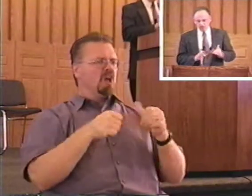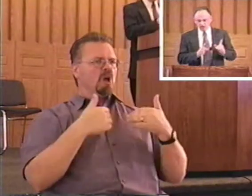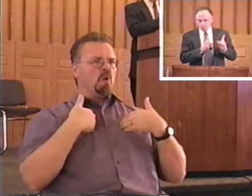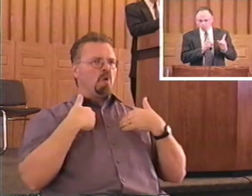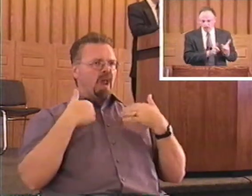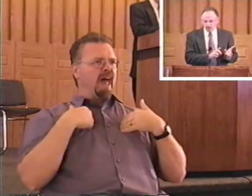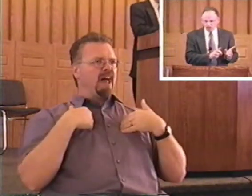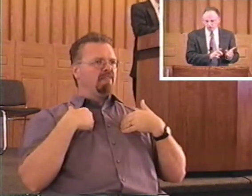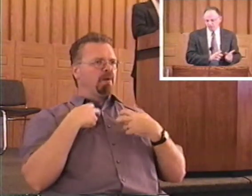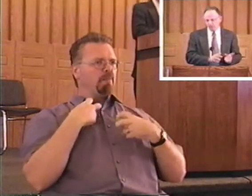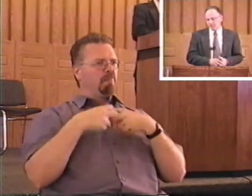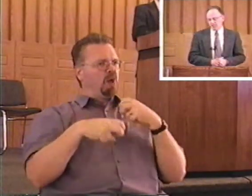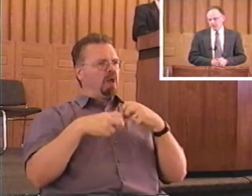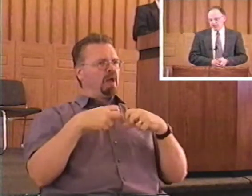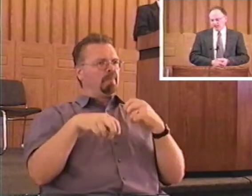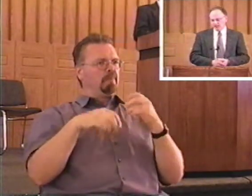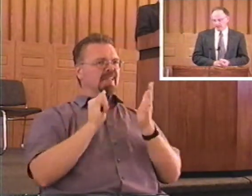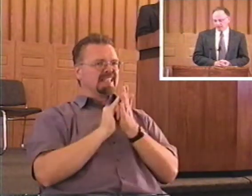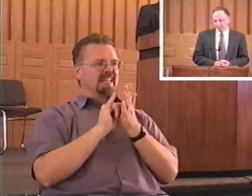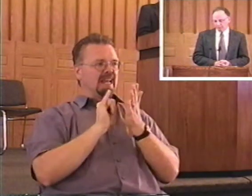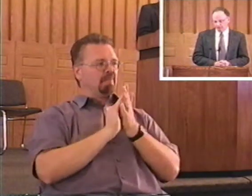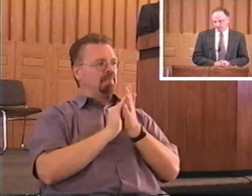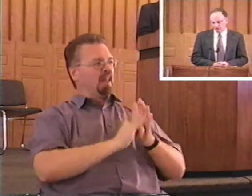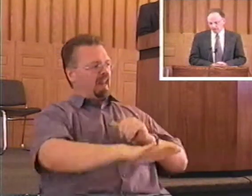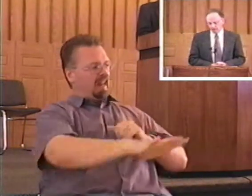risk that Wales had in